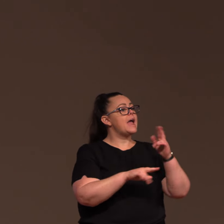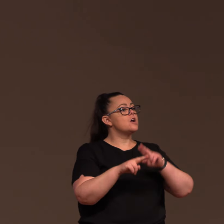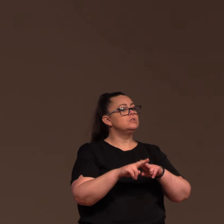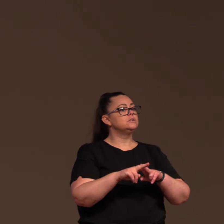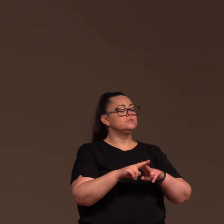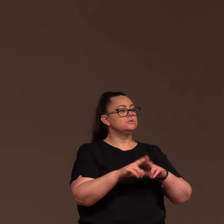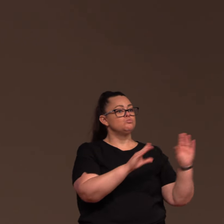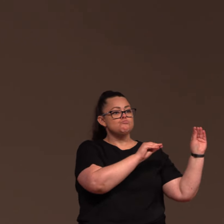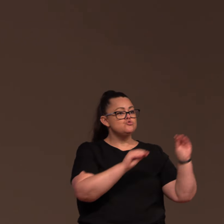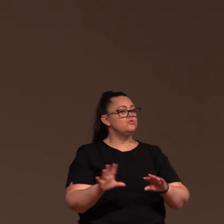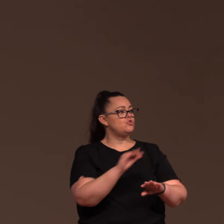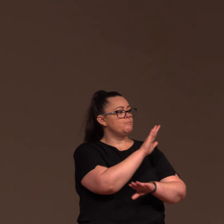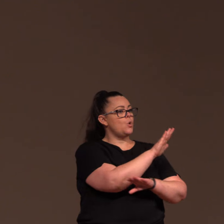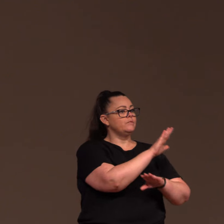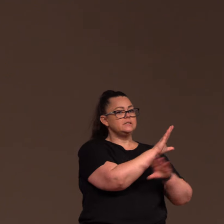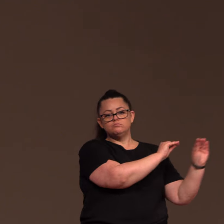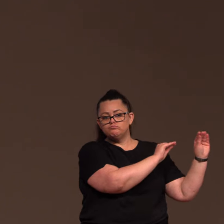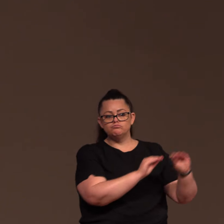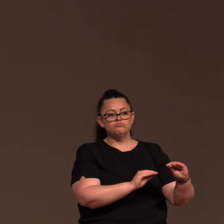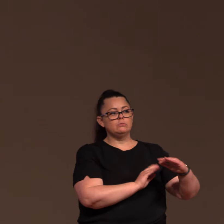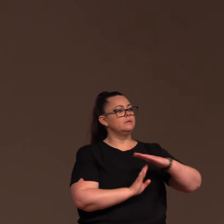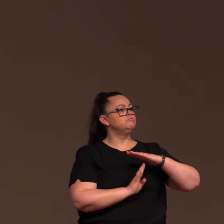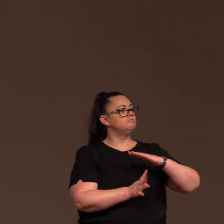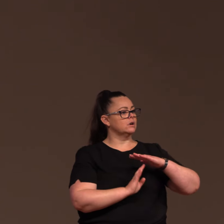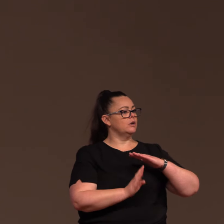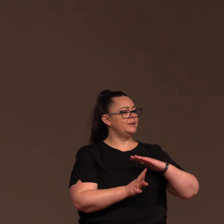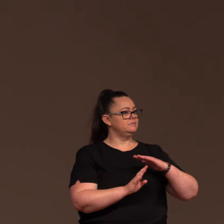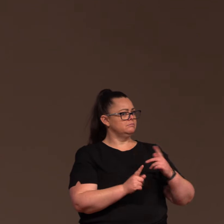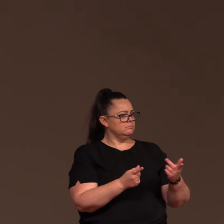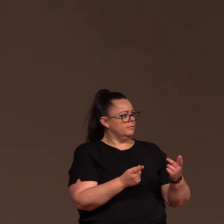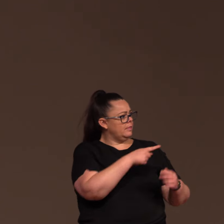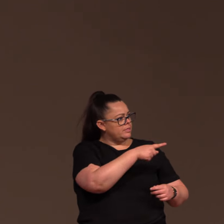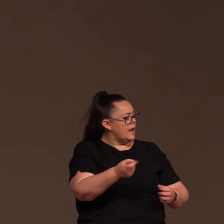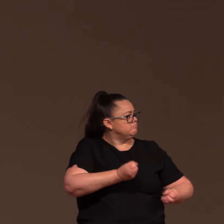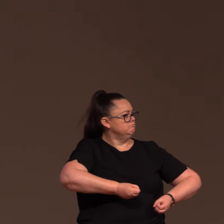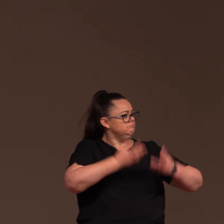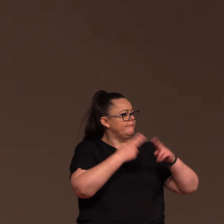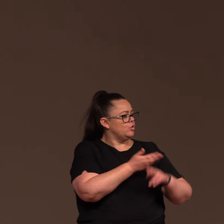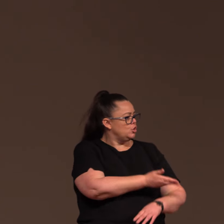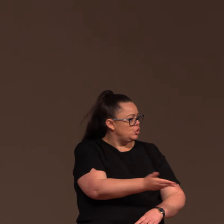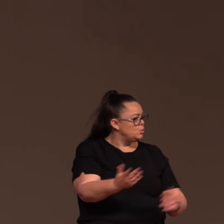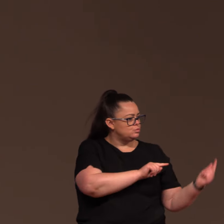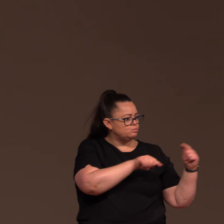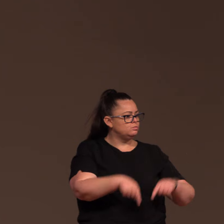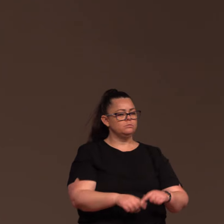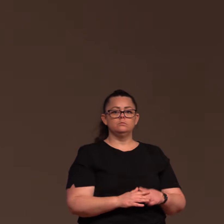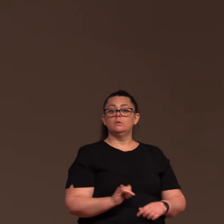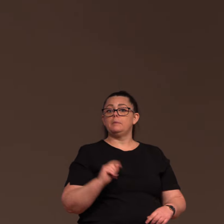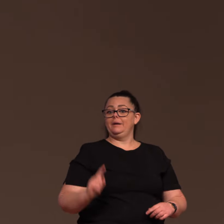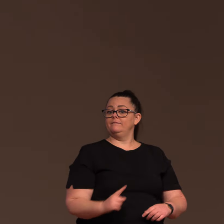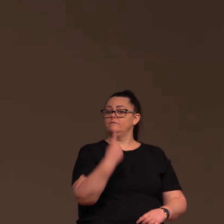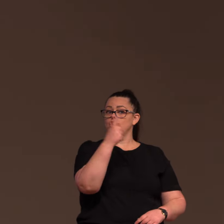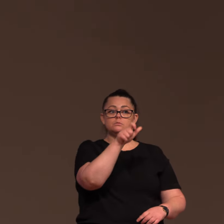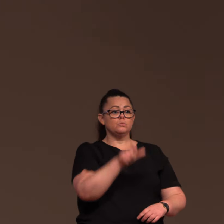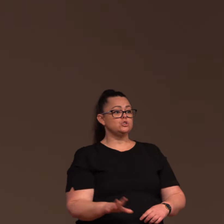come here, and you've borne out that decision that they made. Many of you are the first person in your school or your town who've